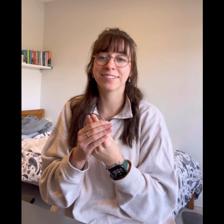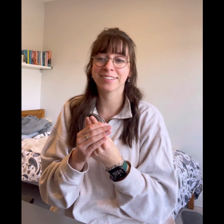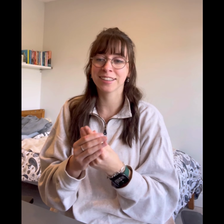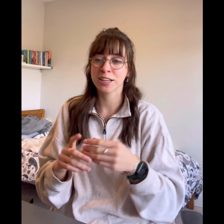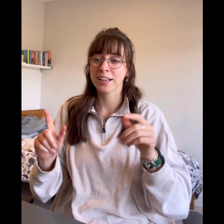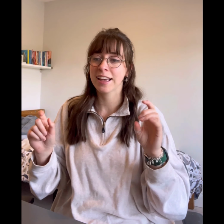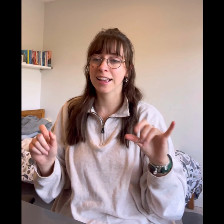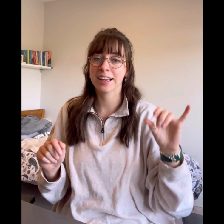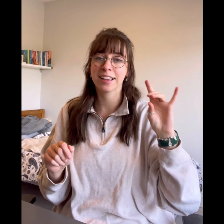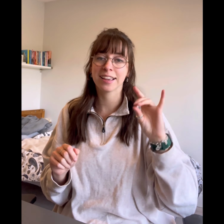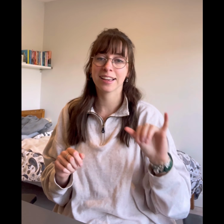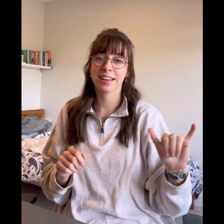together.